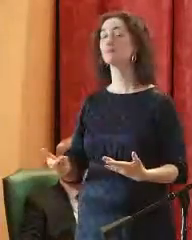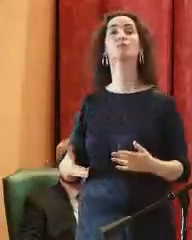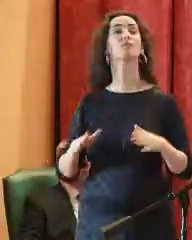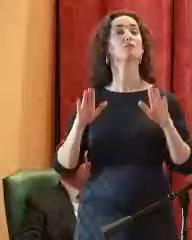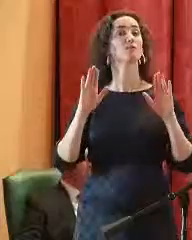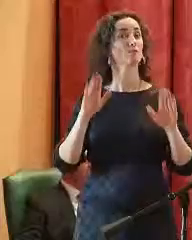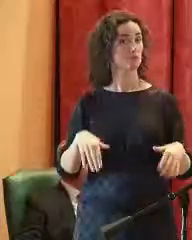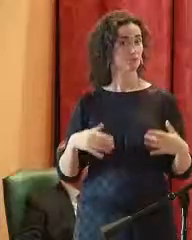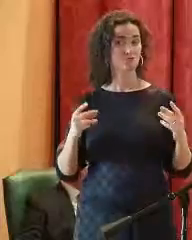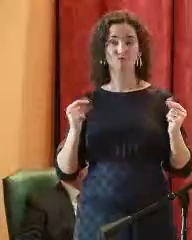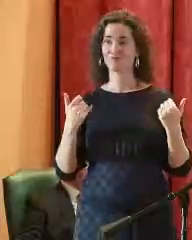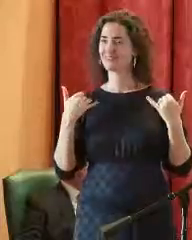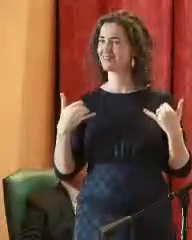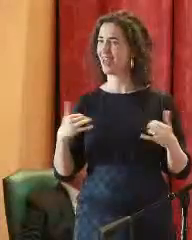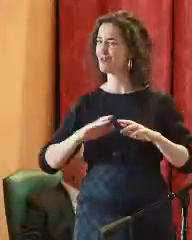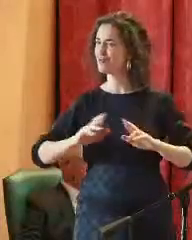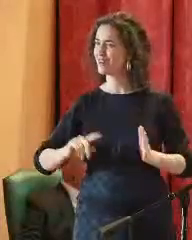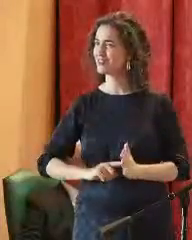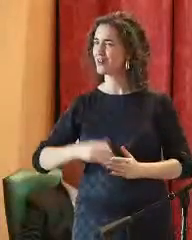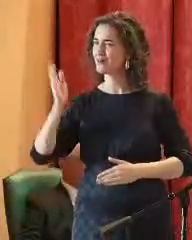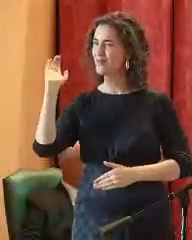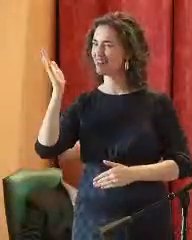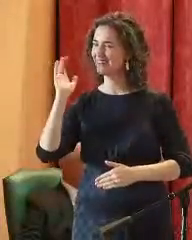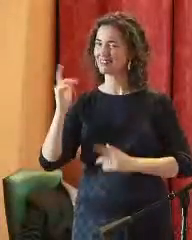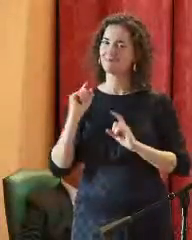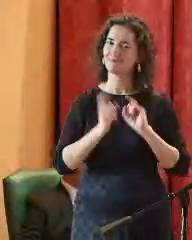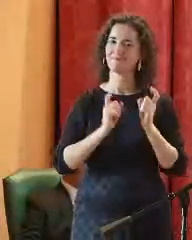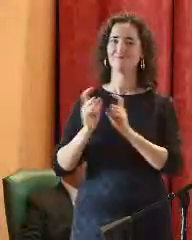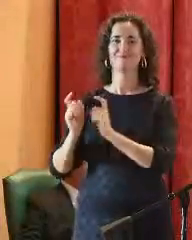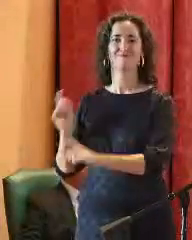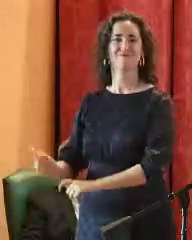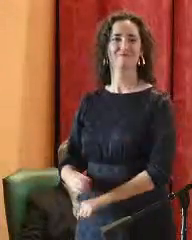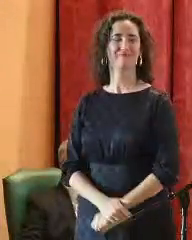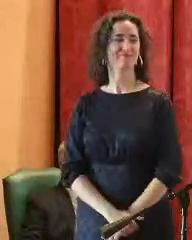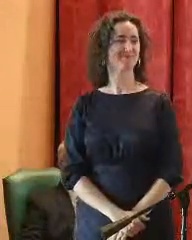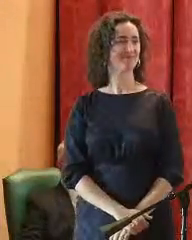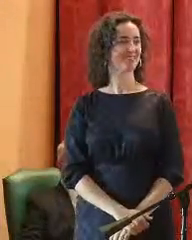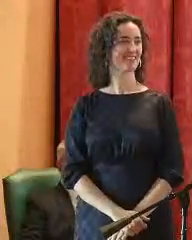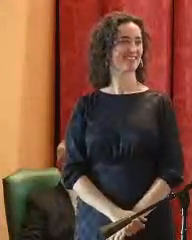will begin our presentations.